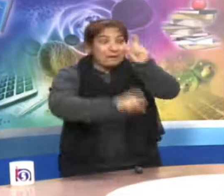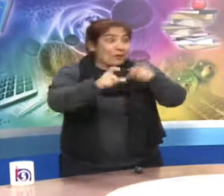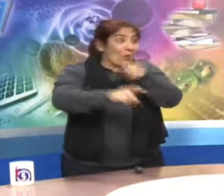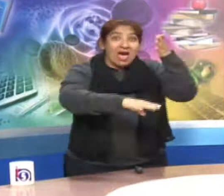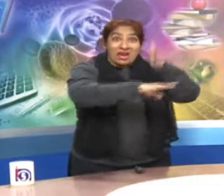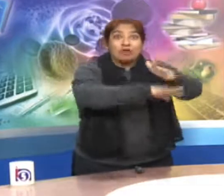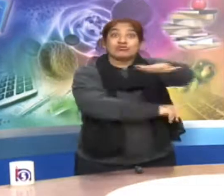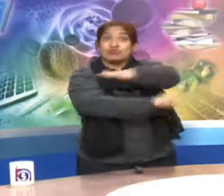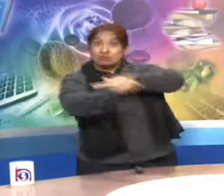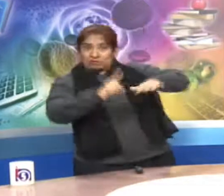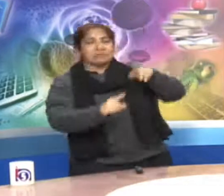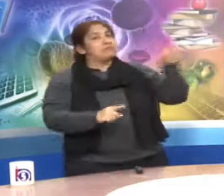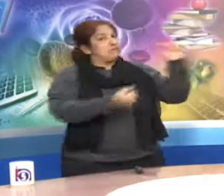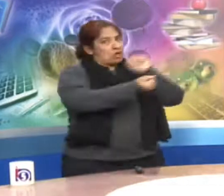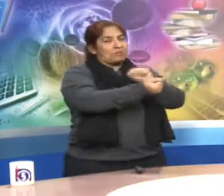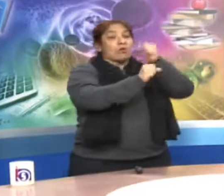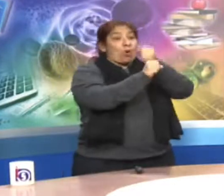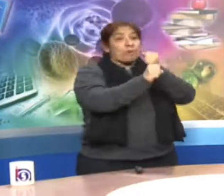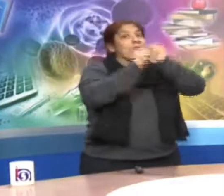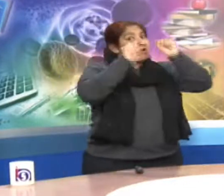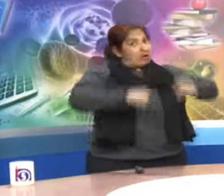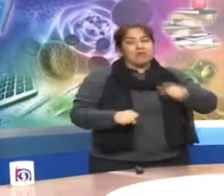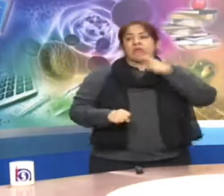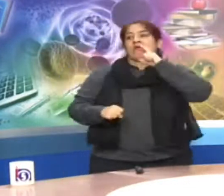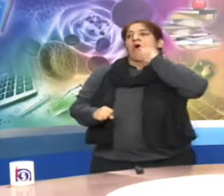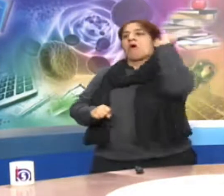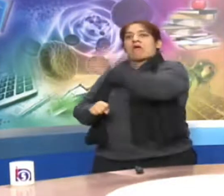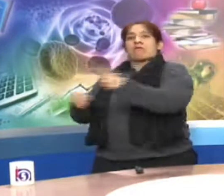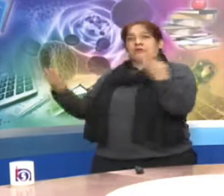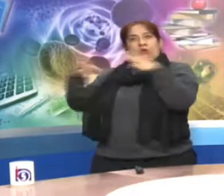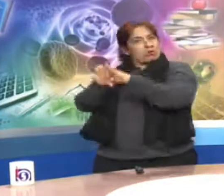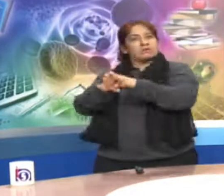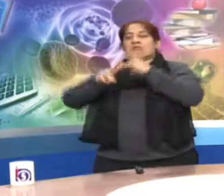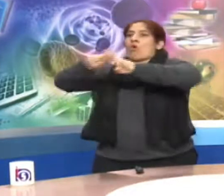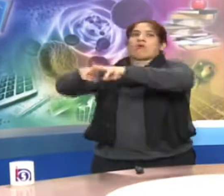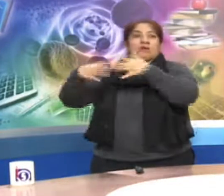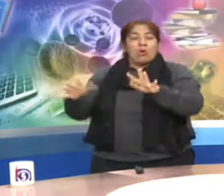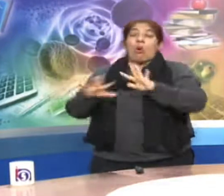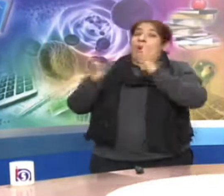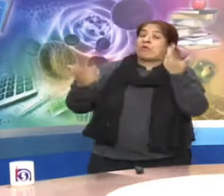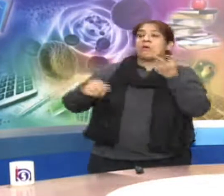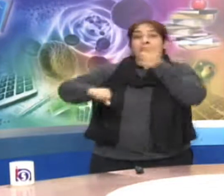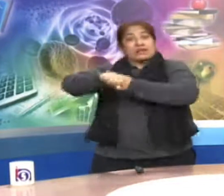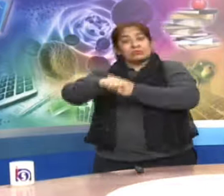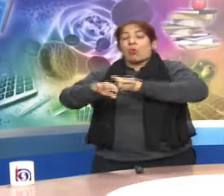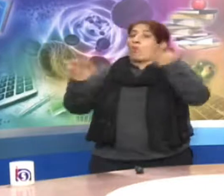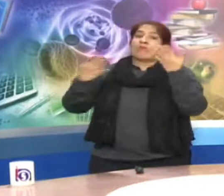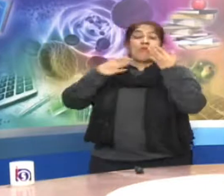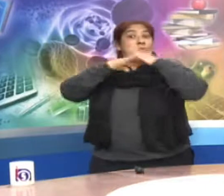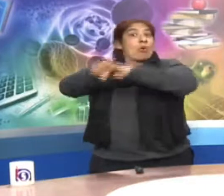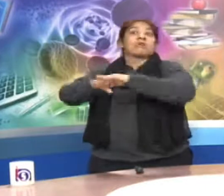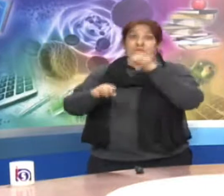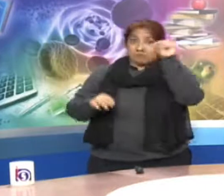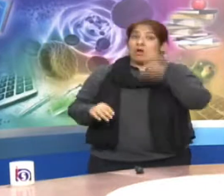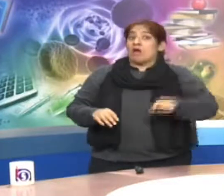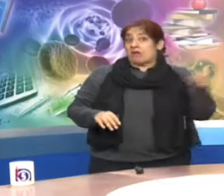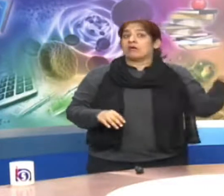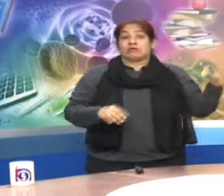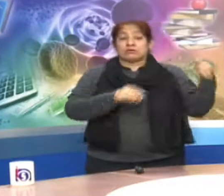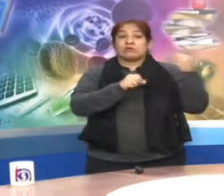injustice towards consumers or anyone, government always intervene for the protection of consumers